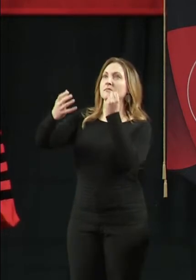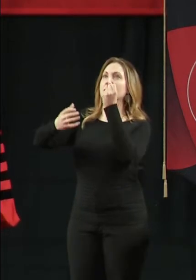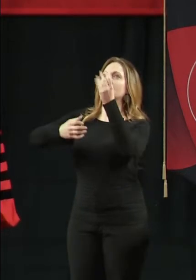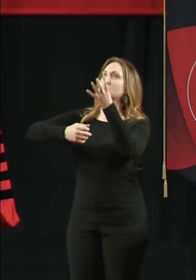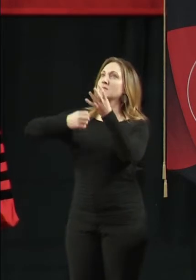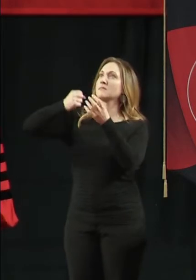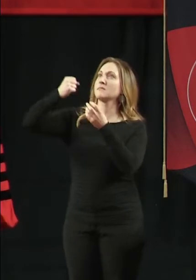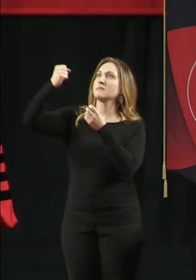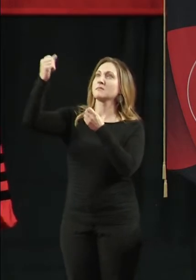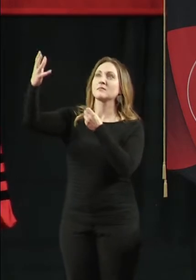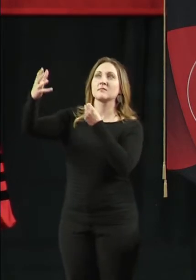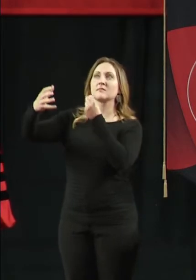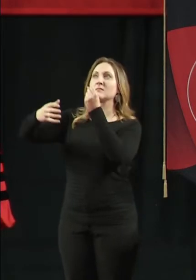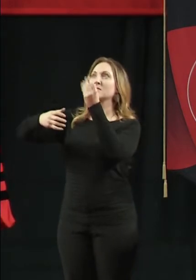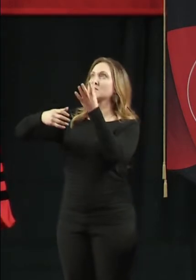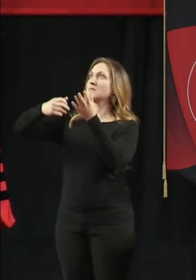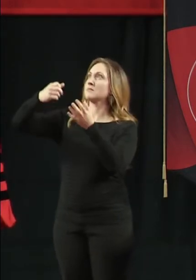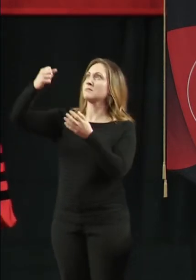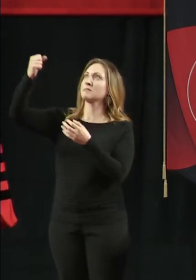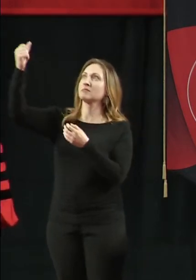voices raised on